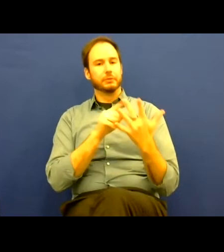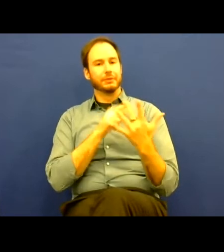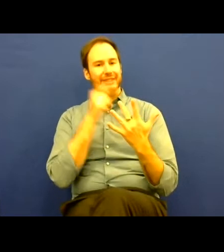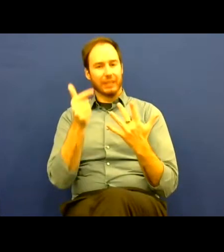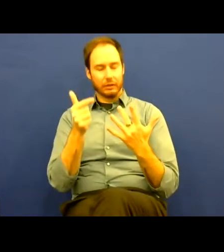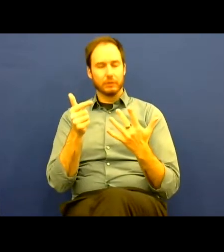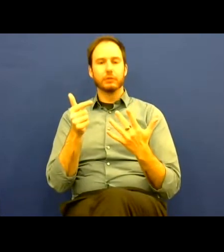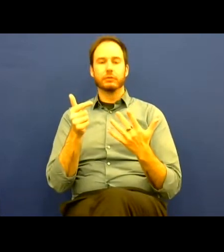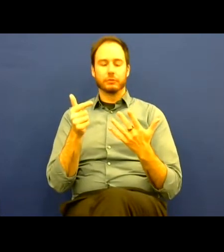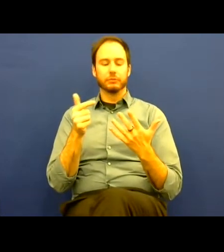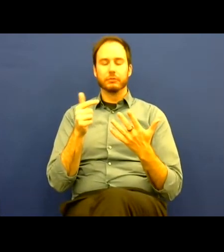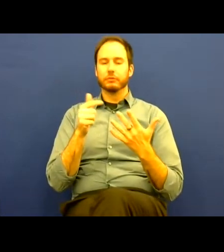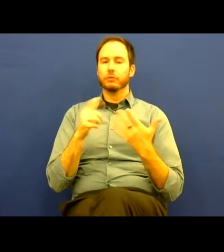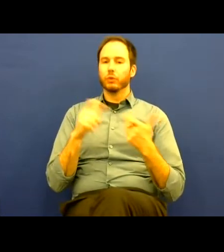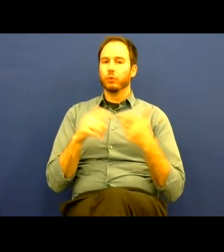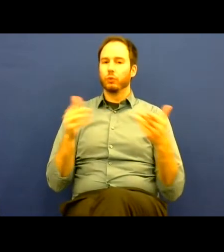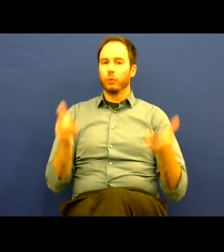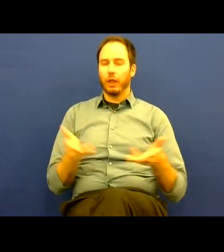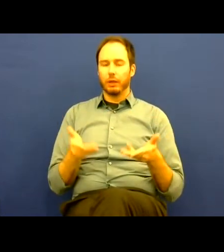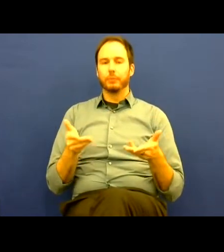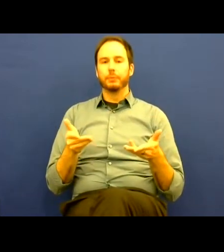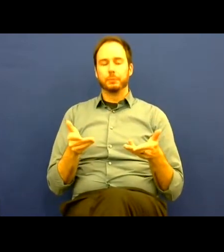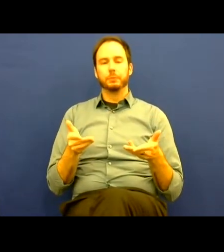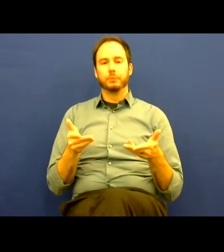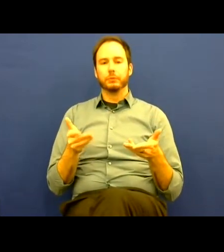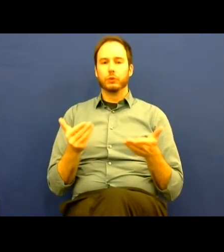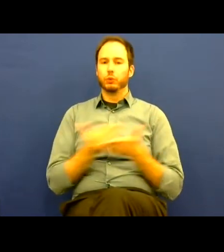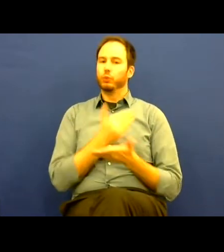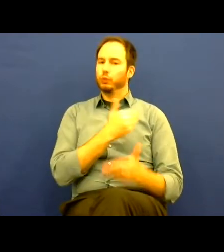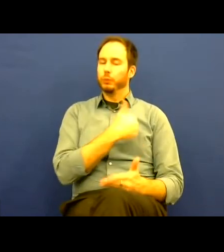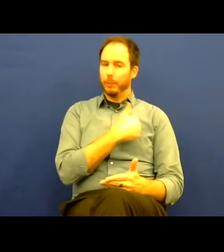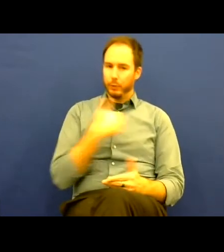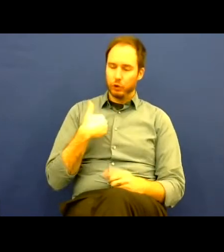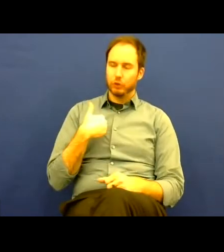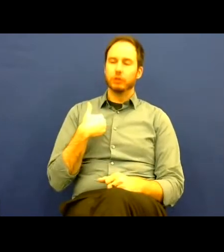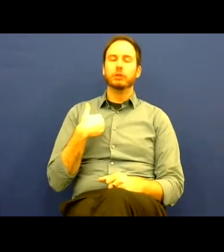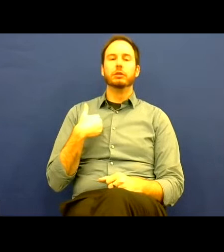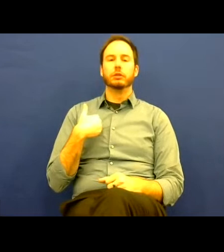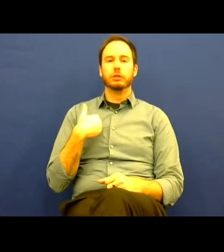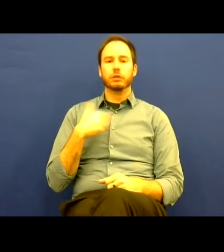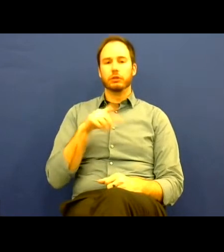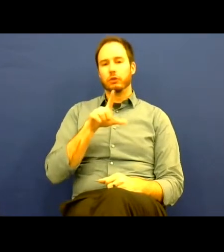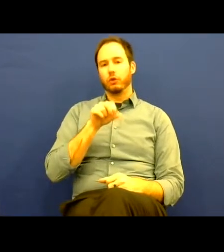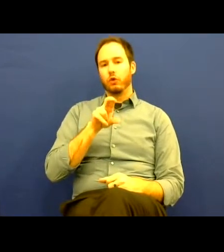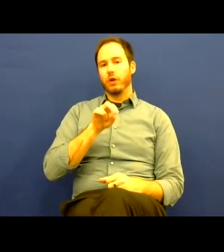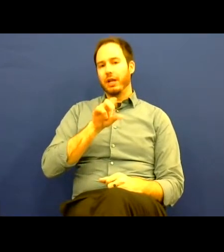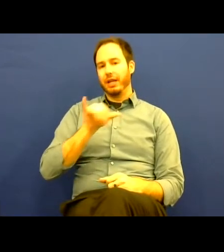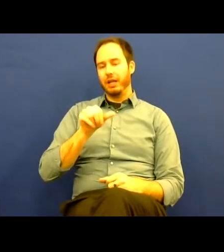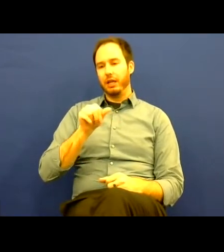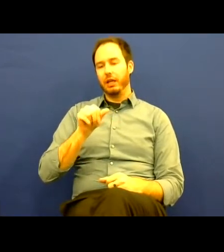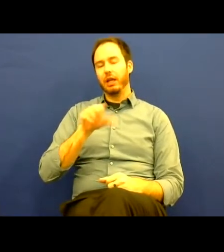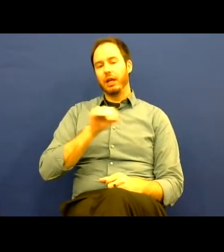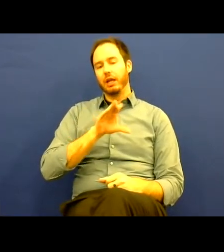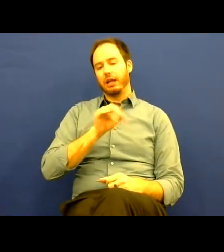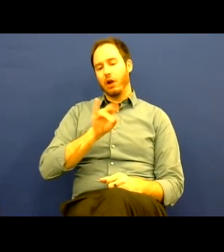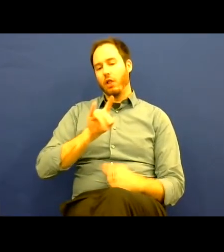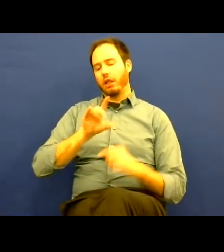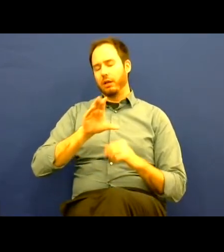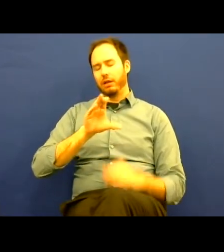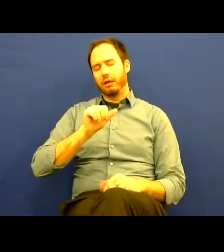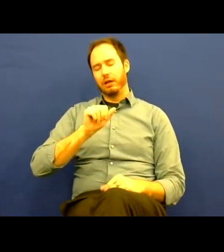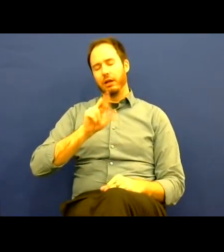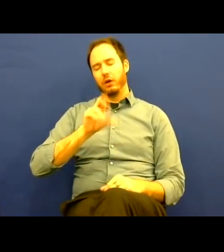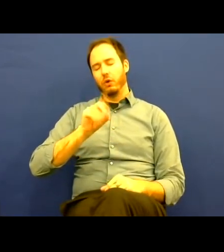So like to welcome our new members, Loreni and Carolina, and